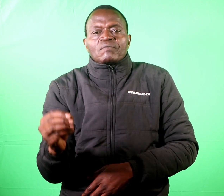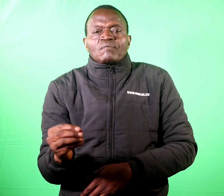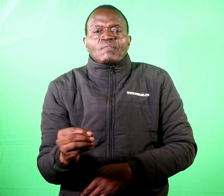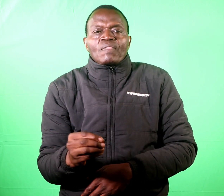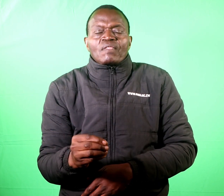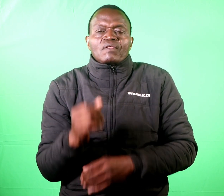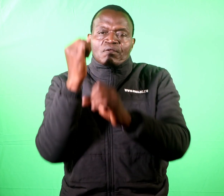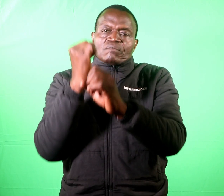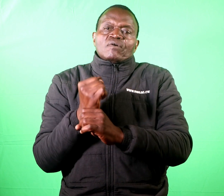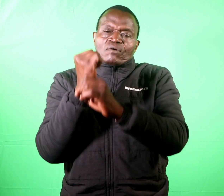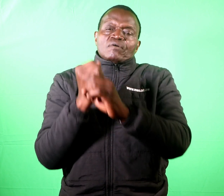Borehole rehabilitation,